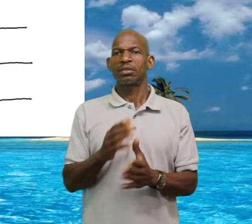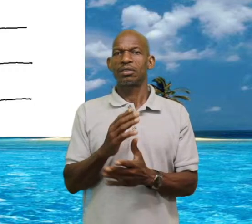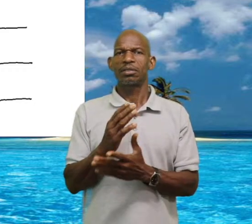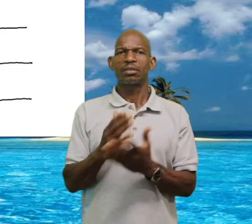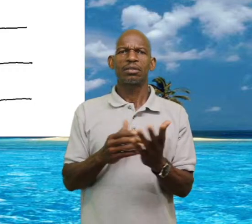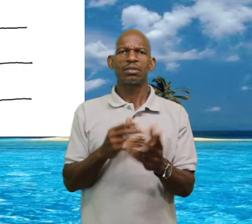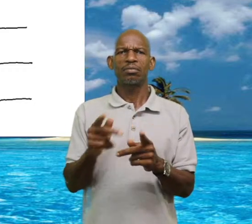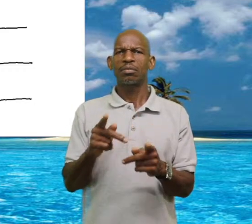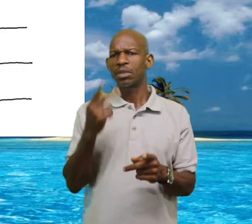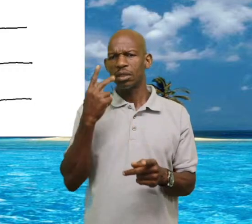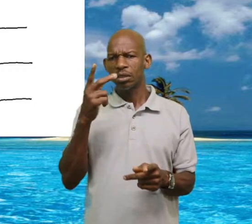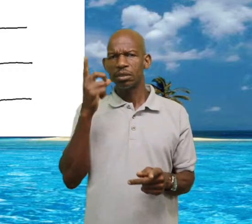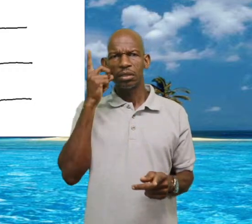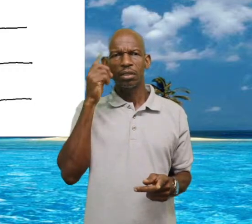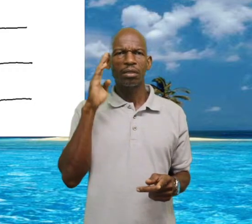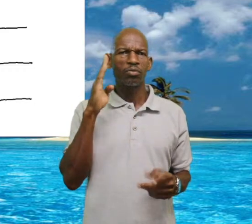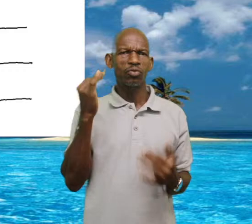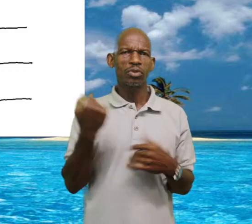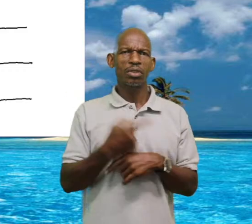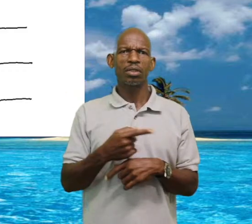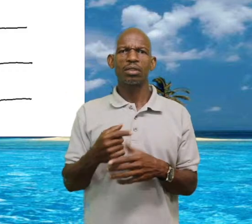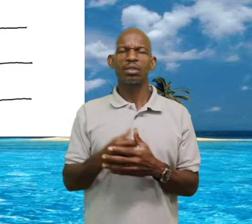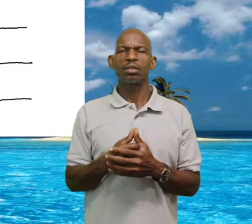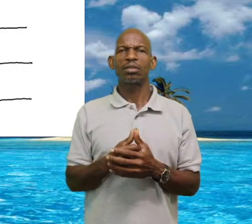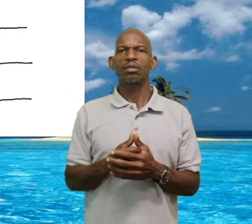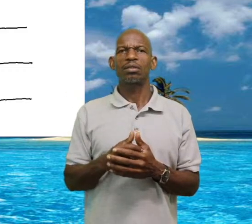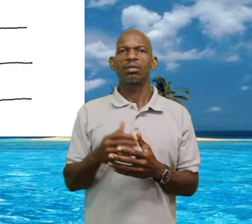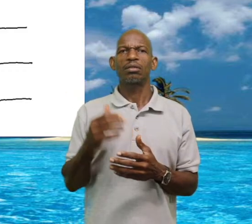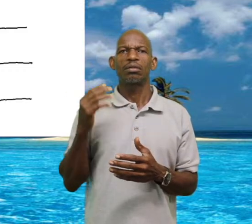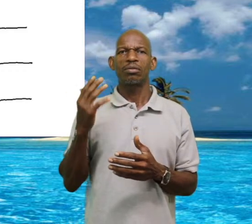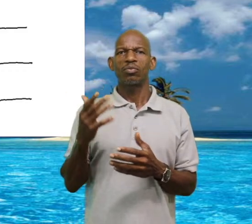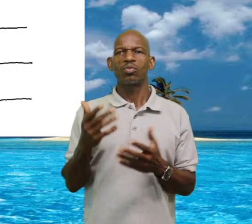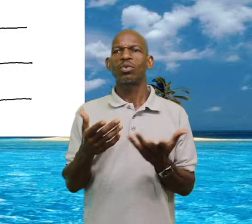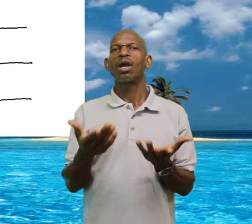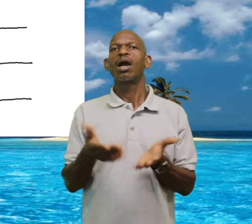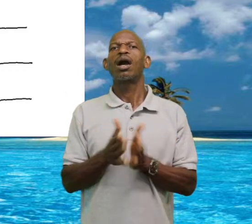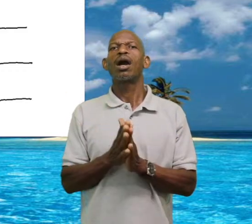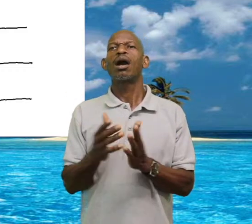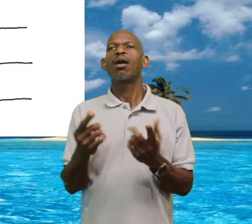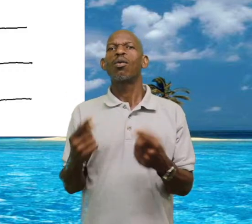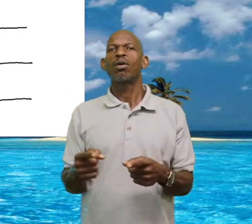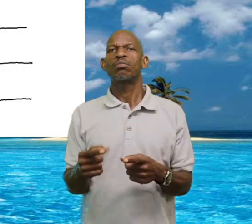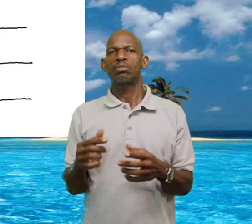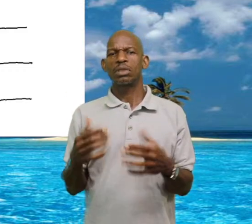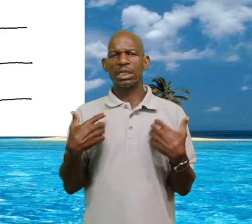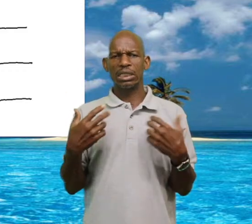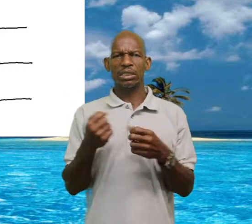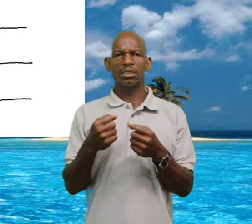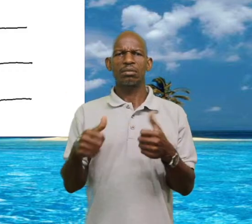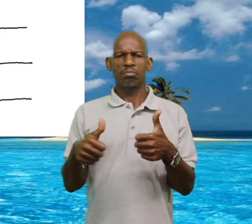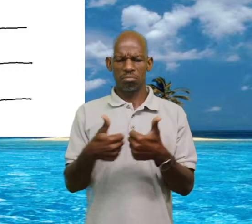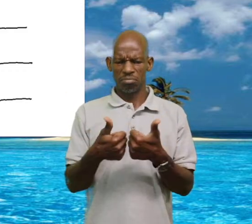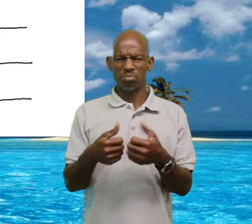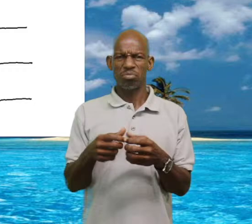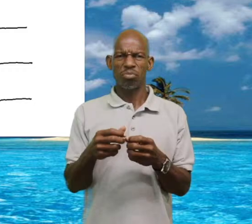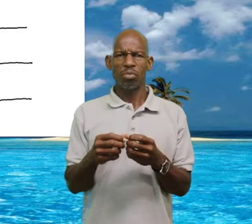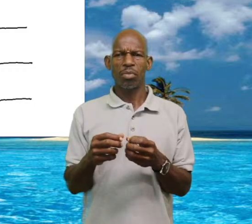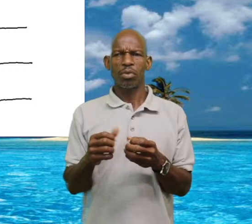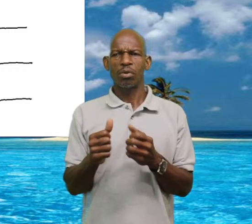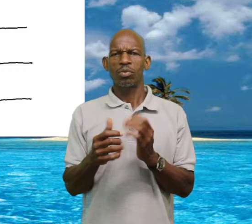this evening, so I'll have to find out from her because she's getting some problems with the taking a picture for